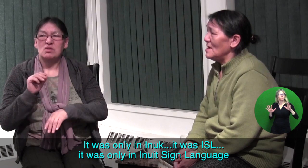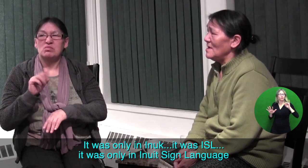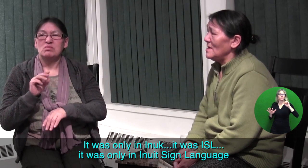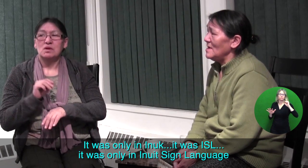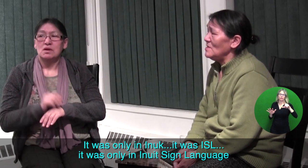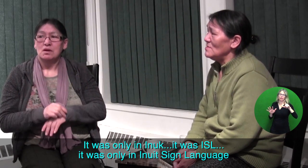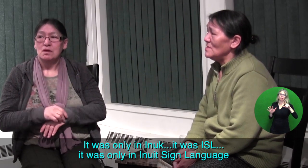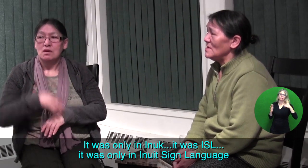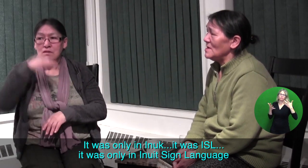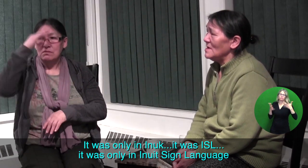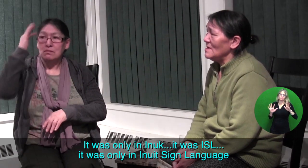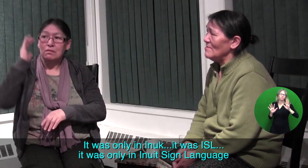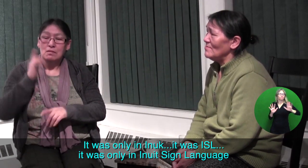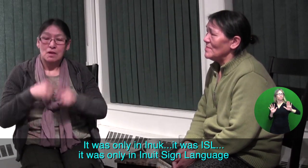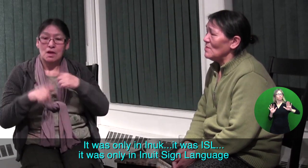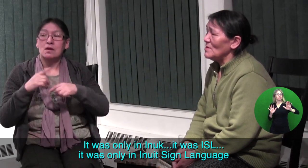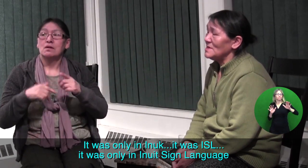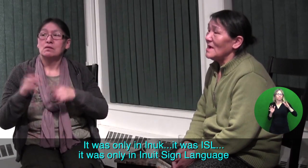It was